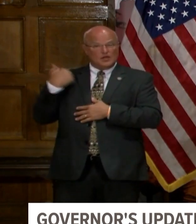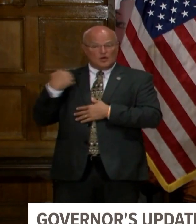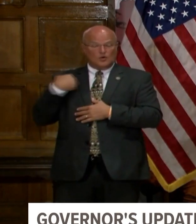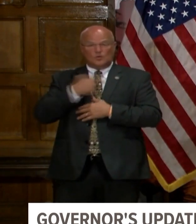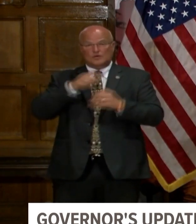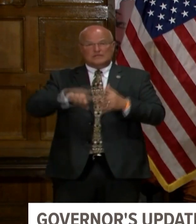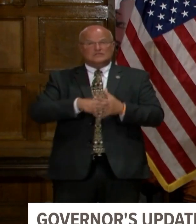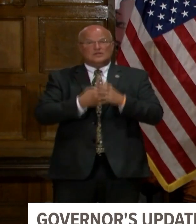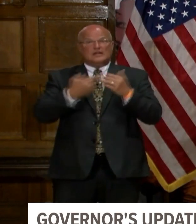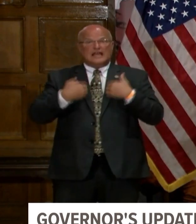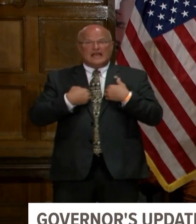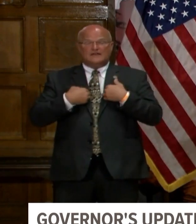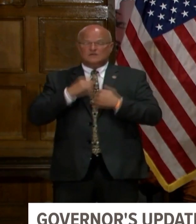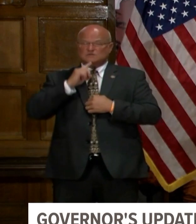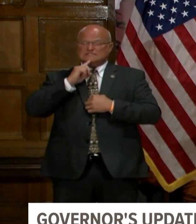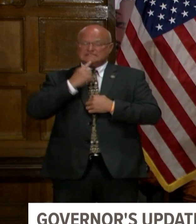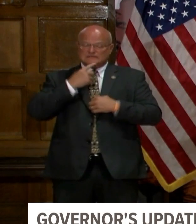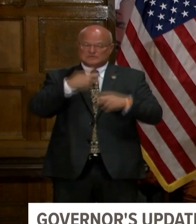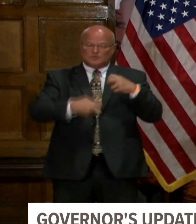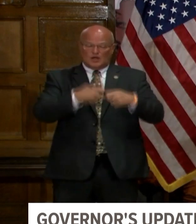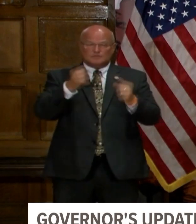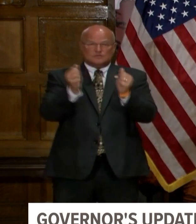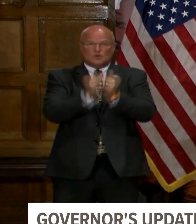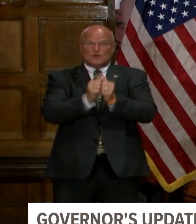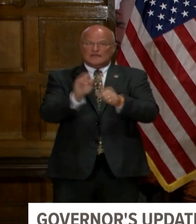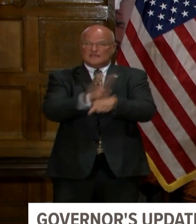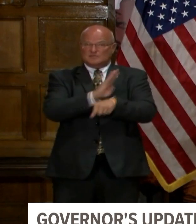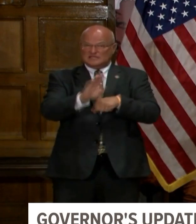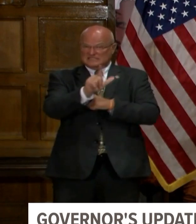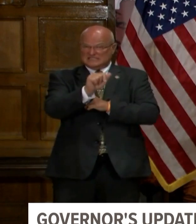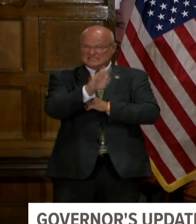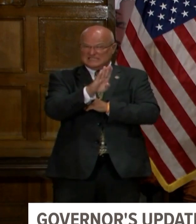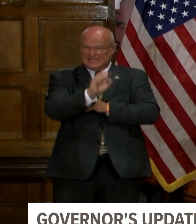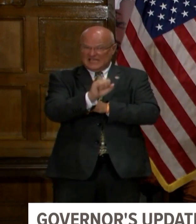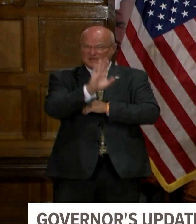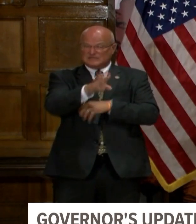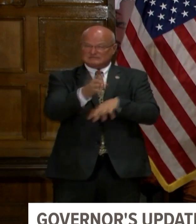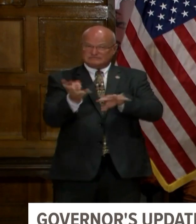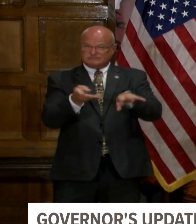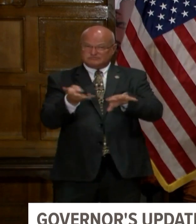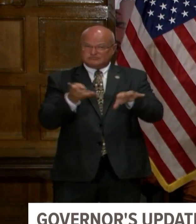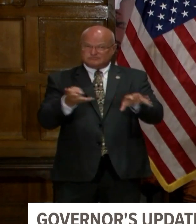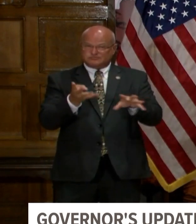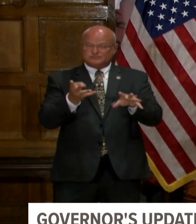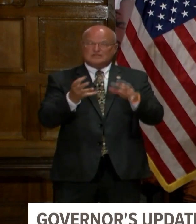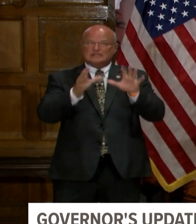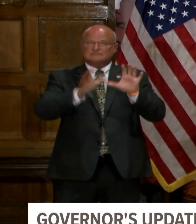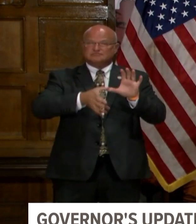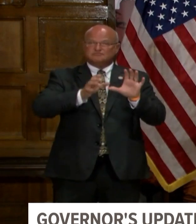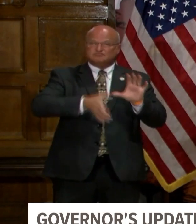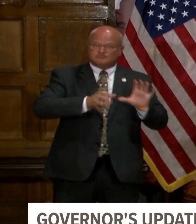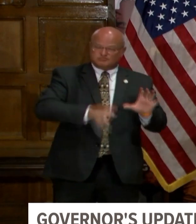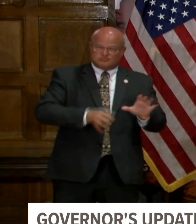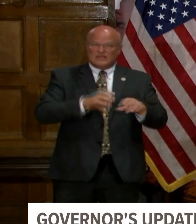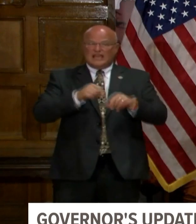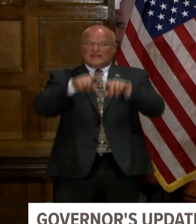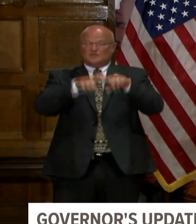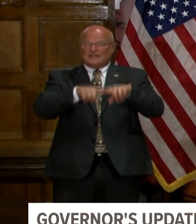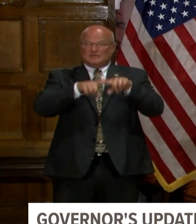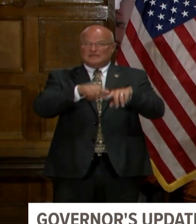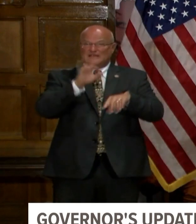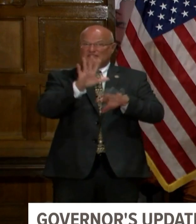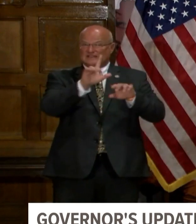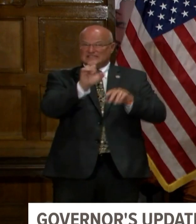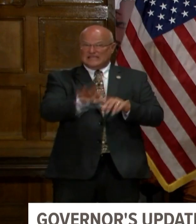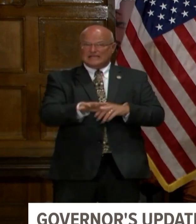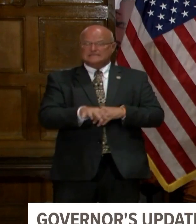started having serious issues with our commercial labs and their production and their reliability on the test,